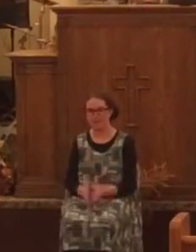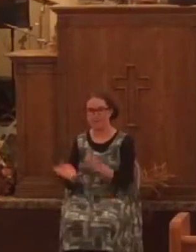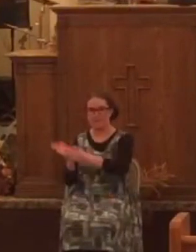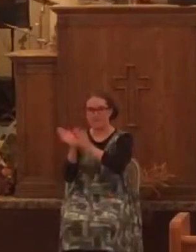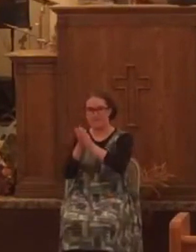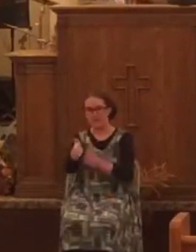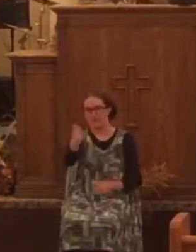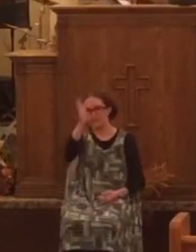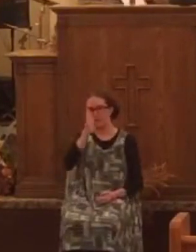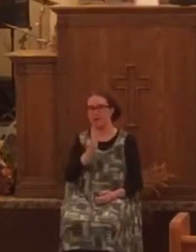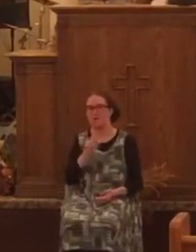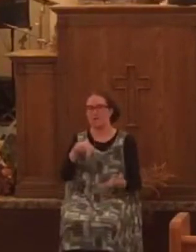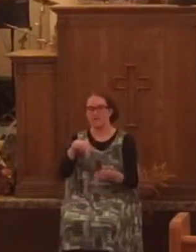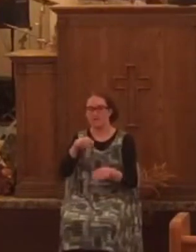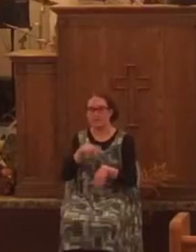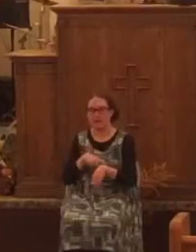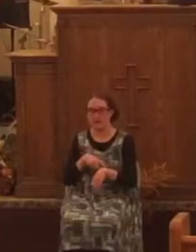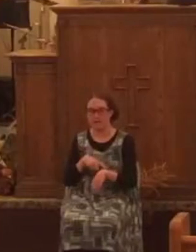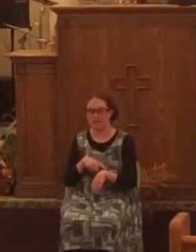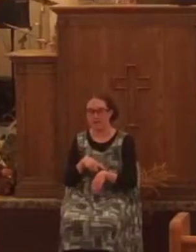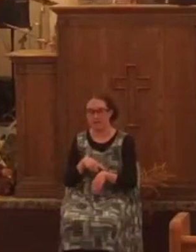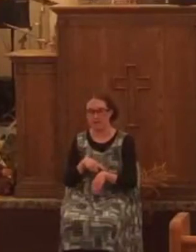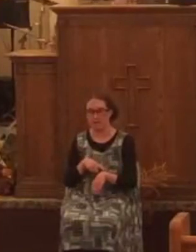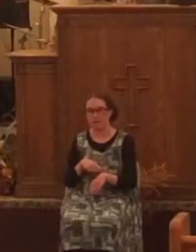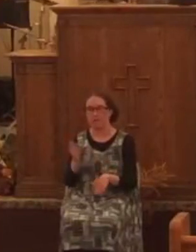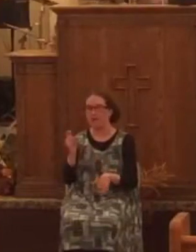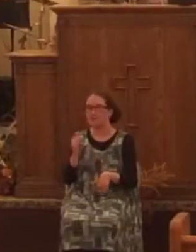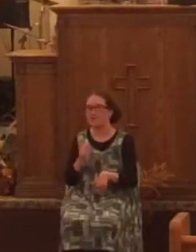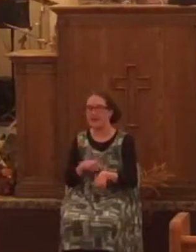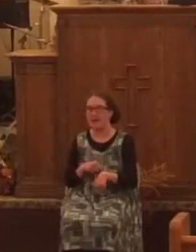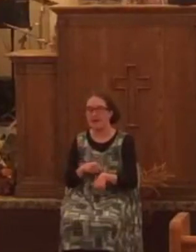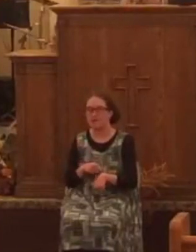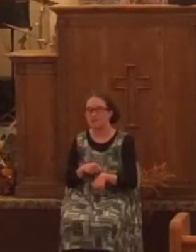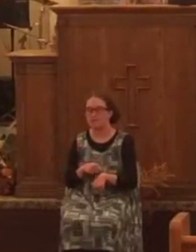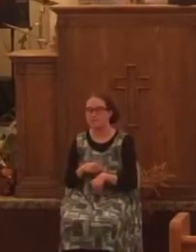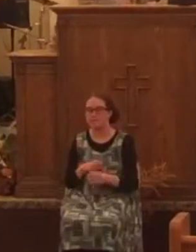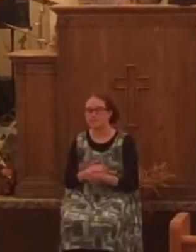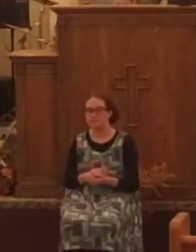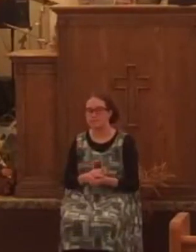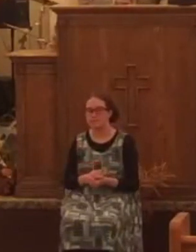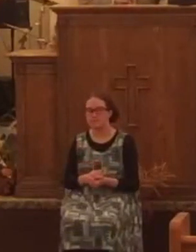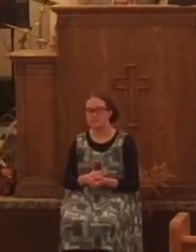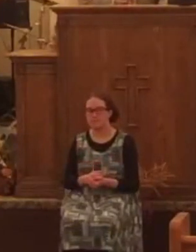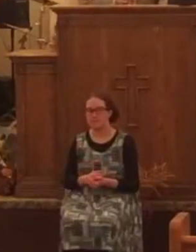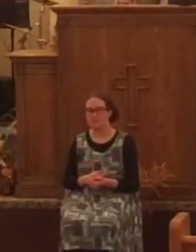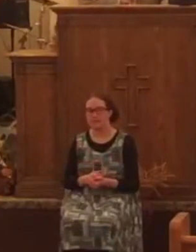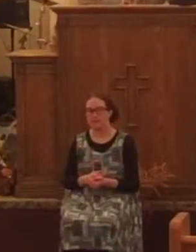Praise God. It's time. Amen. When it's time.